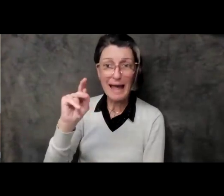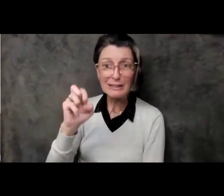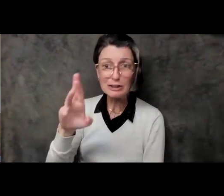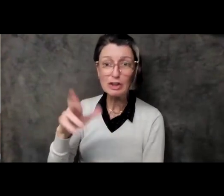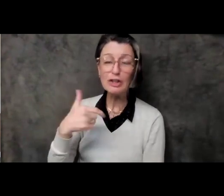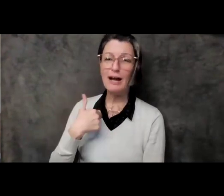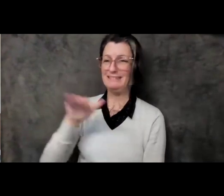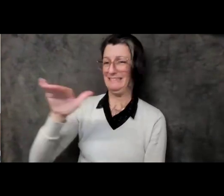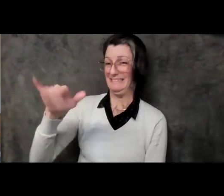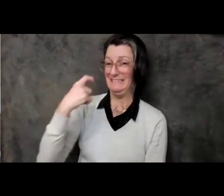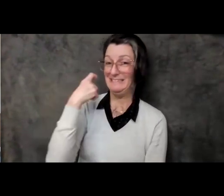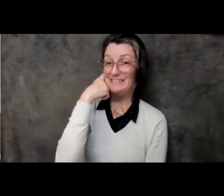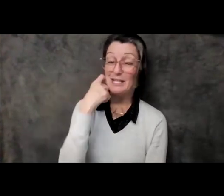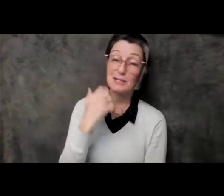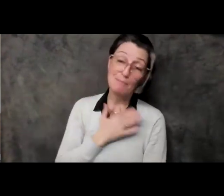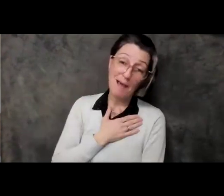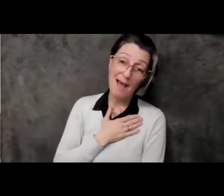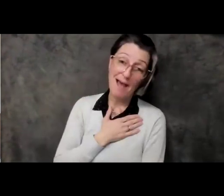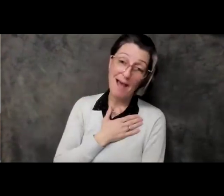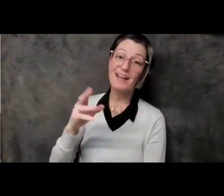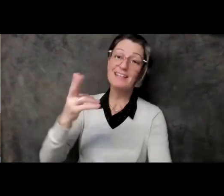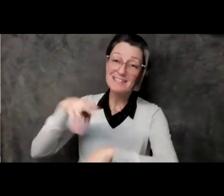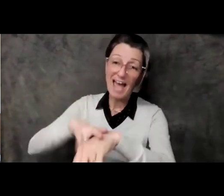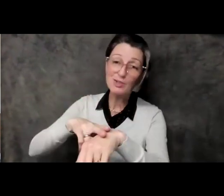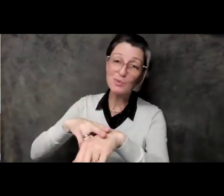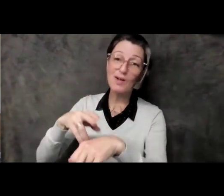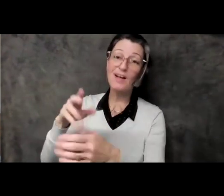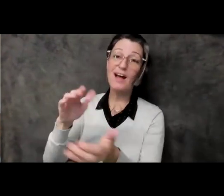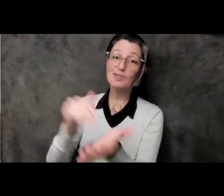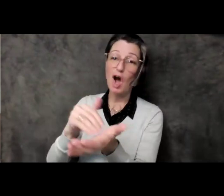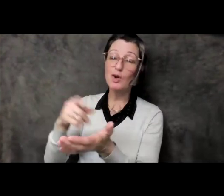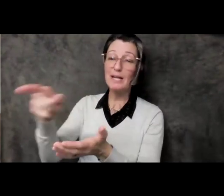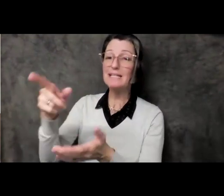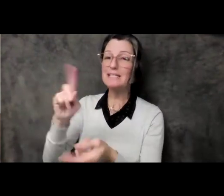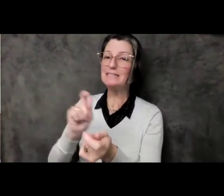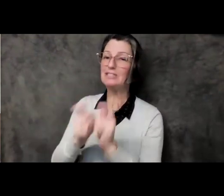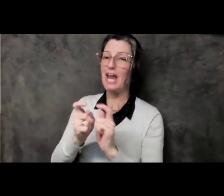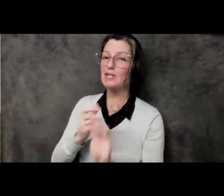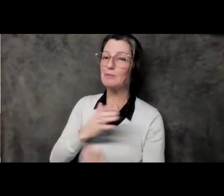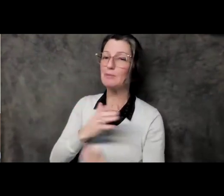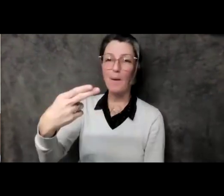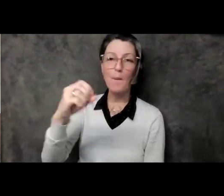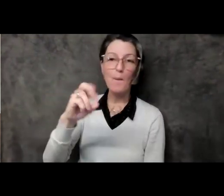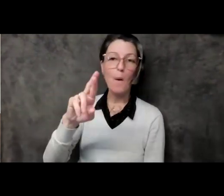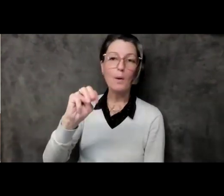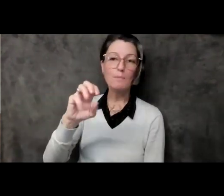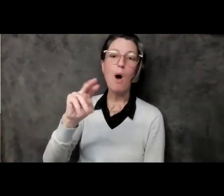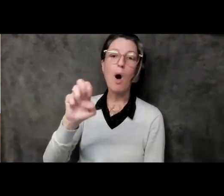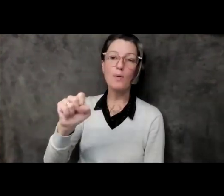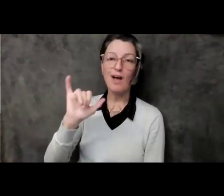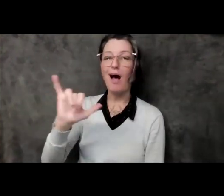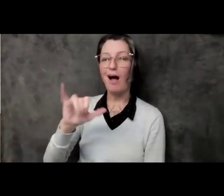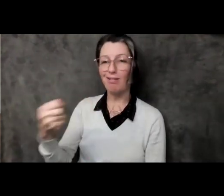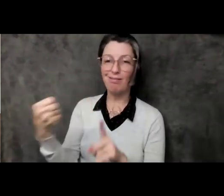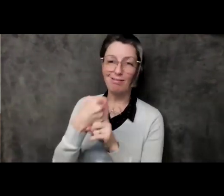doctor recently tweaking my bioidentical hormones. But now, since I'm online, I see they have a suspect